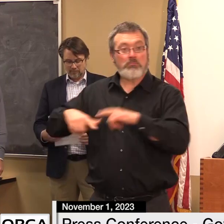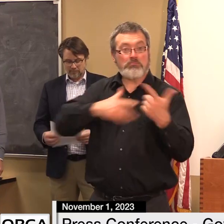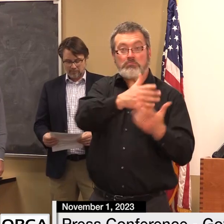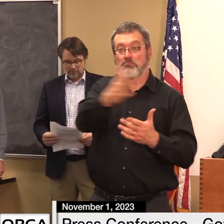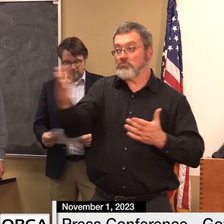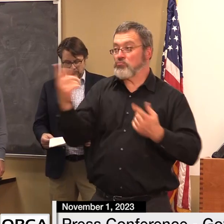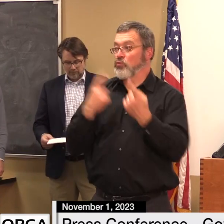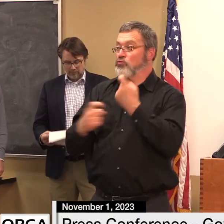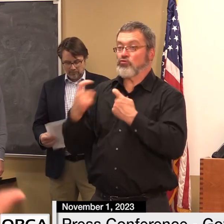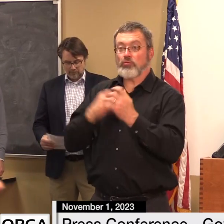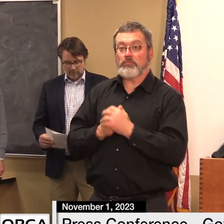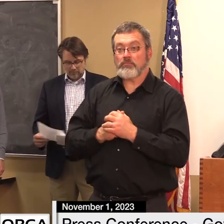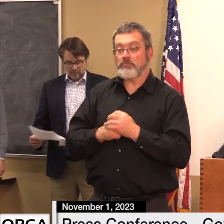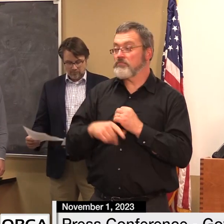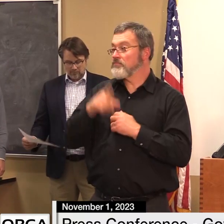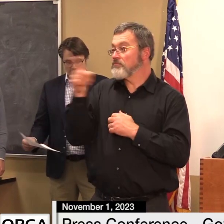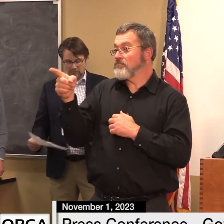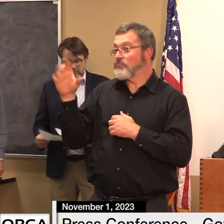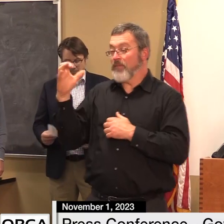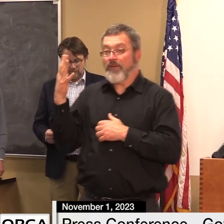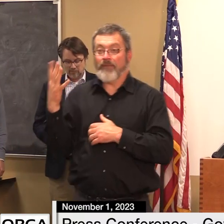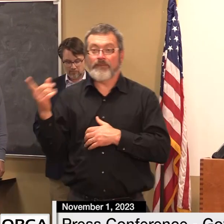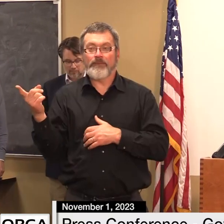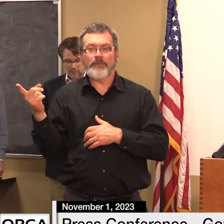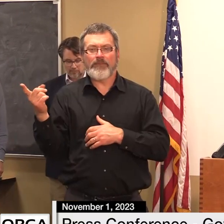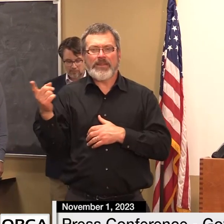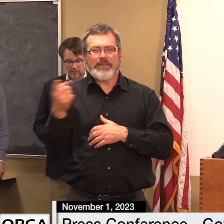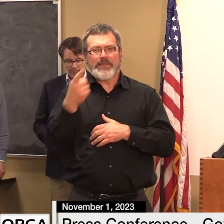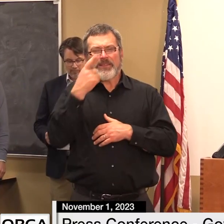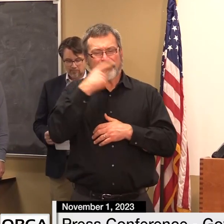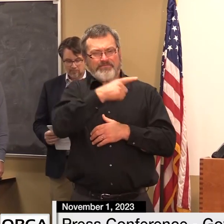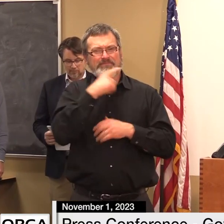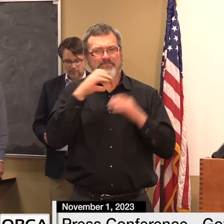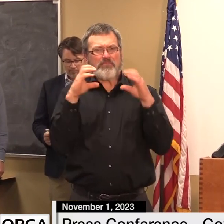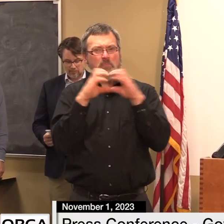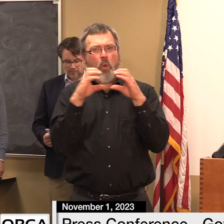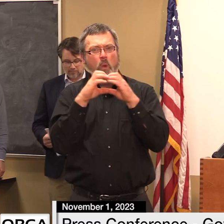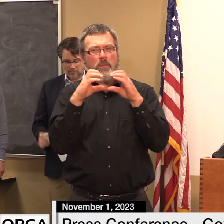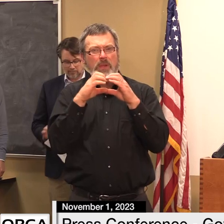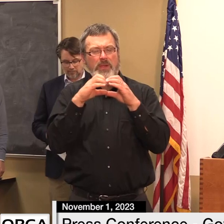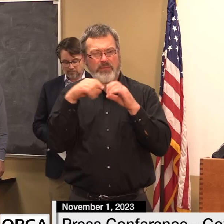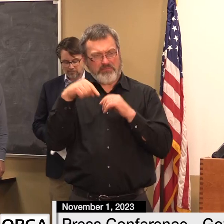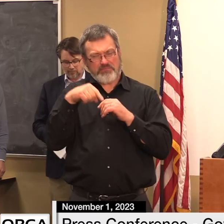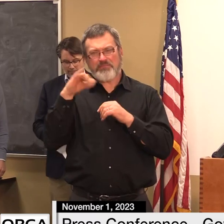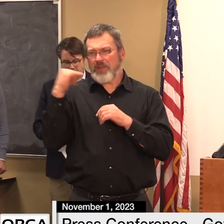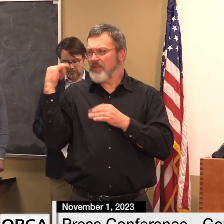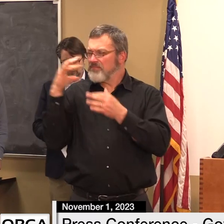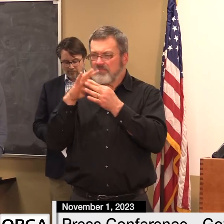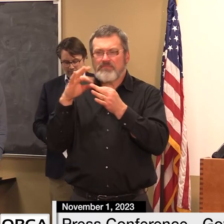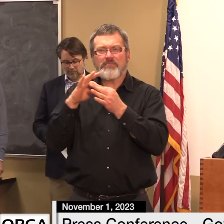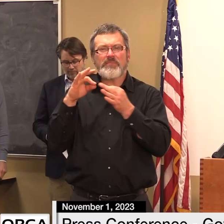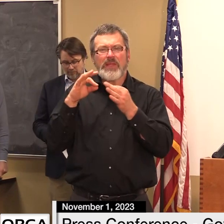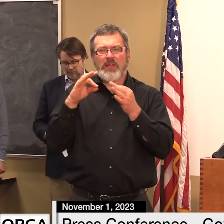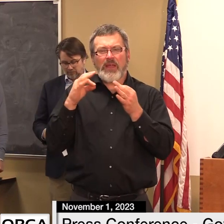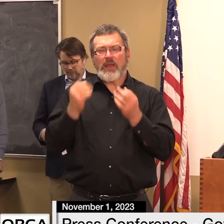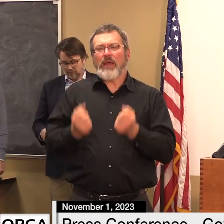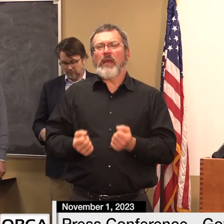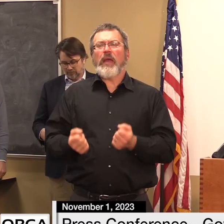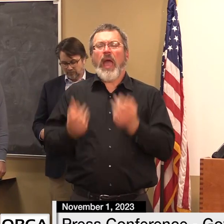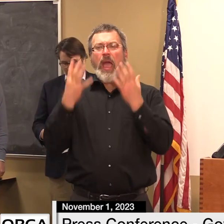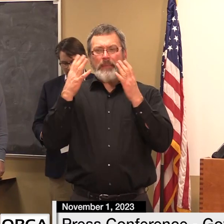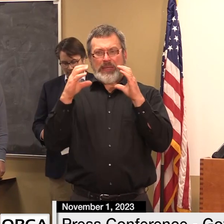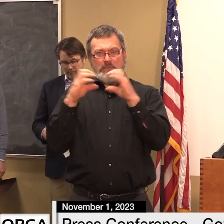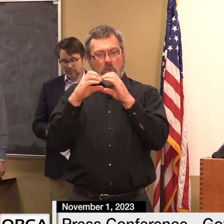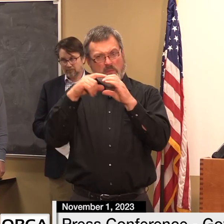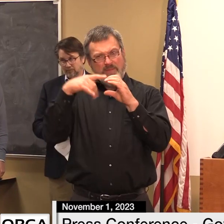You mentioned the mobile homes and Riverwalk. Do you have a number on how many maybe were deconstructed and moved, and with that funding or the check from sewer, how many more you may be able to